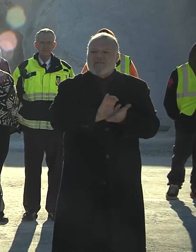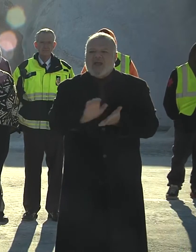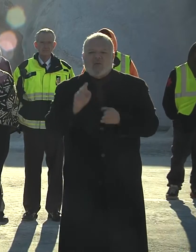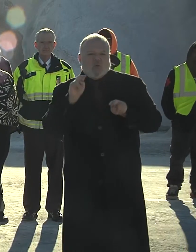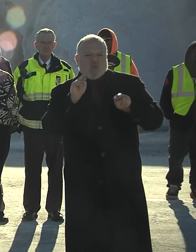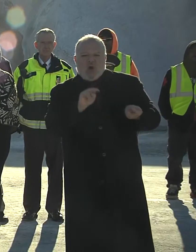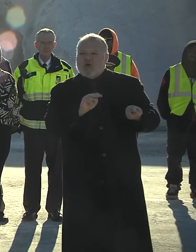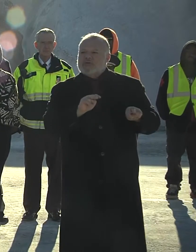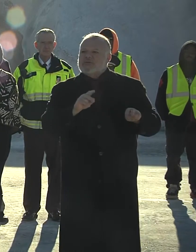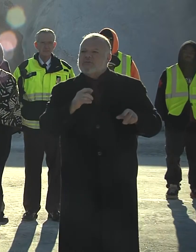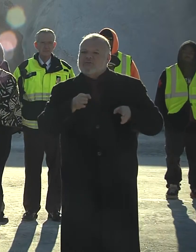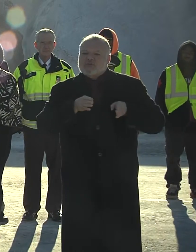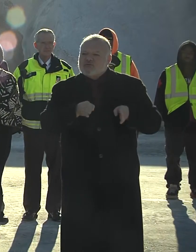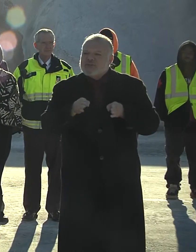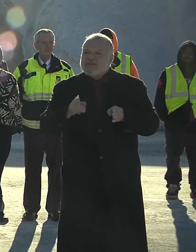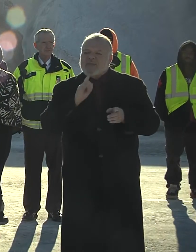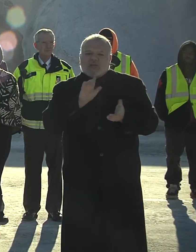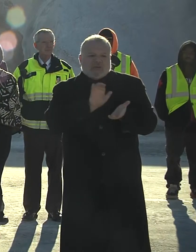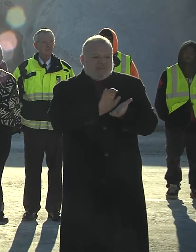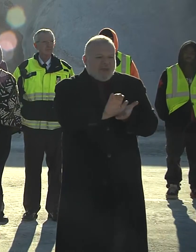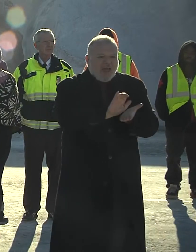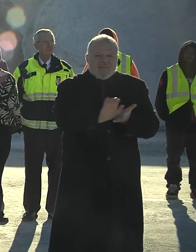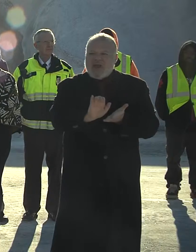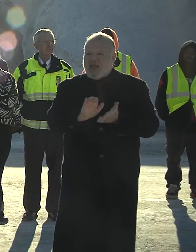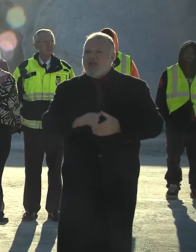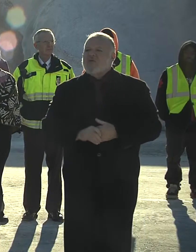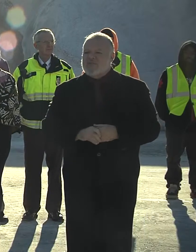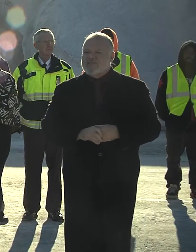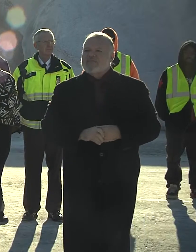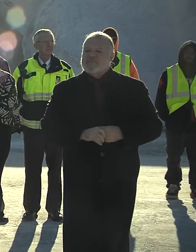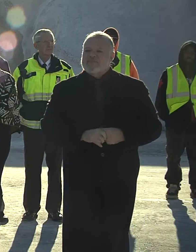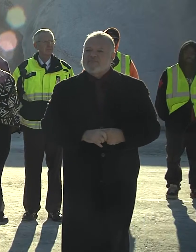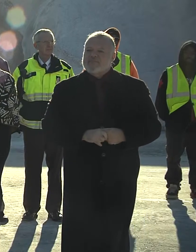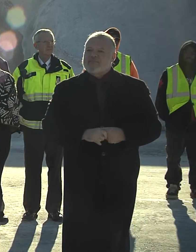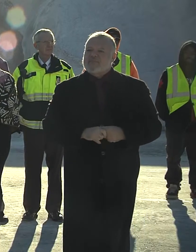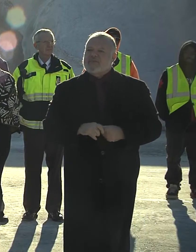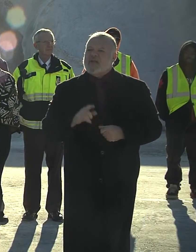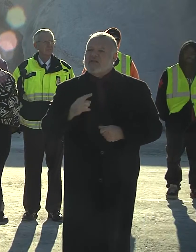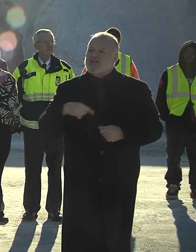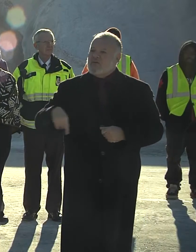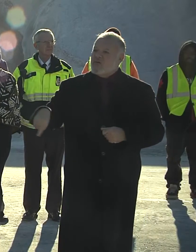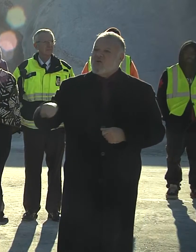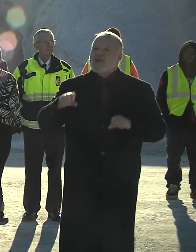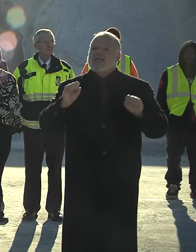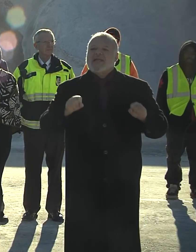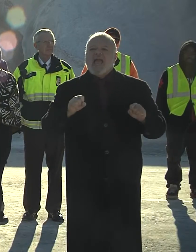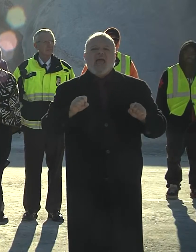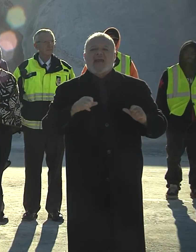sacrifices that these city employees make to allow the rest of us to go about our business regardless of the weather.